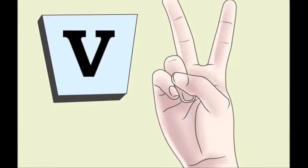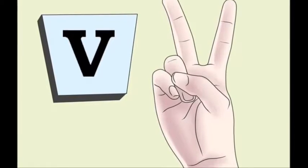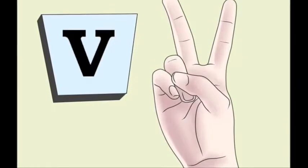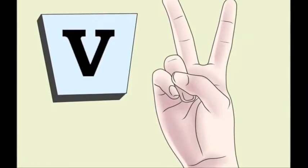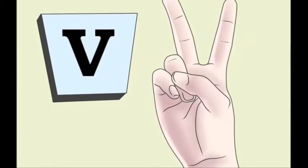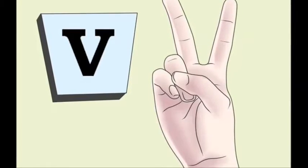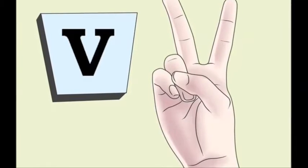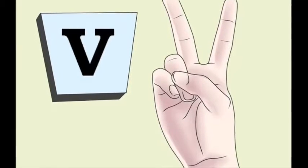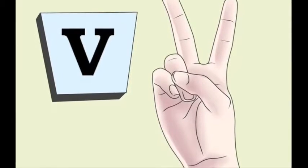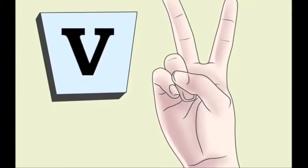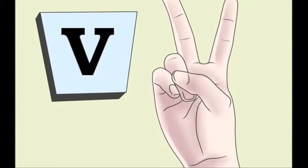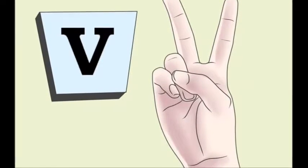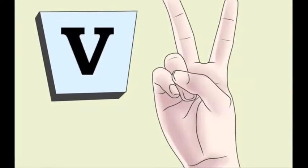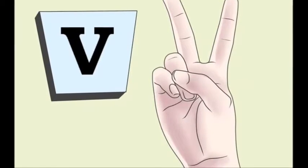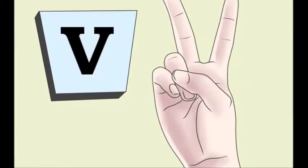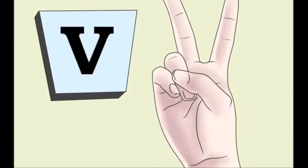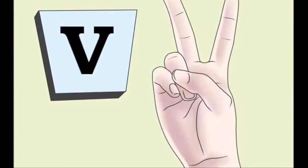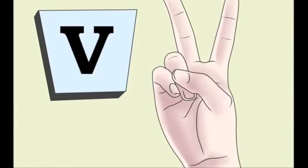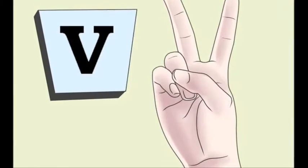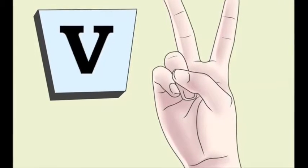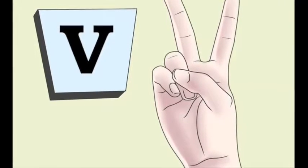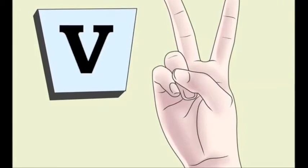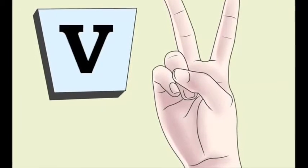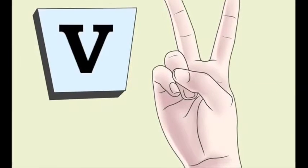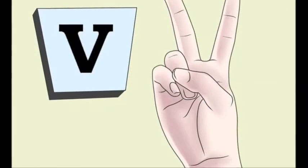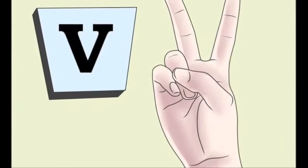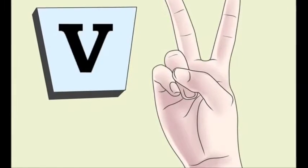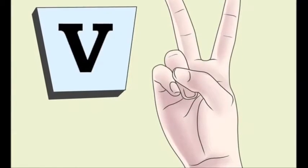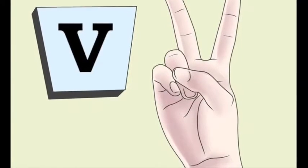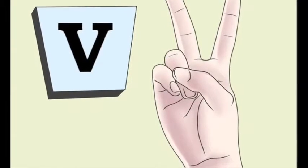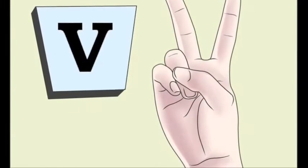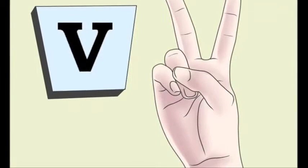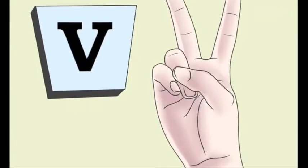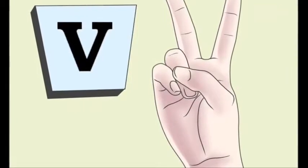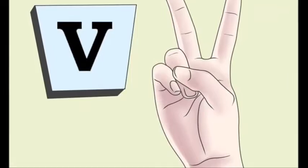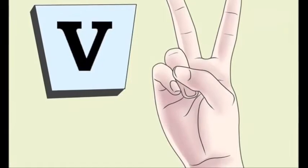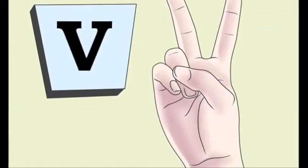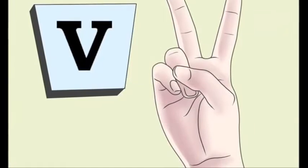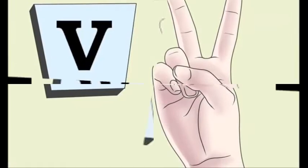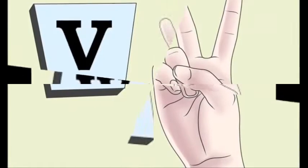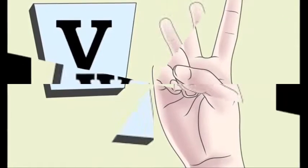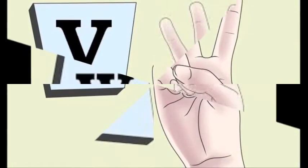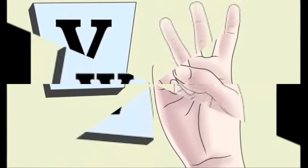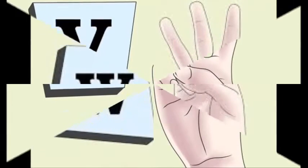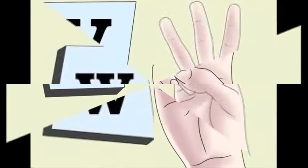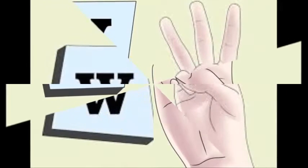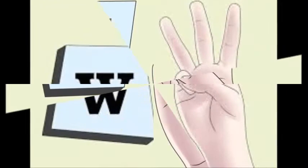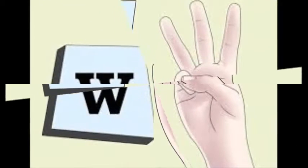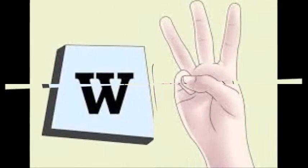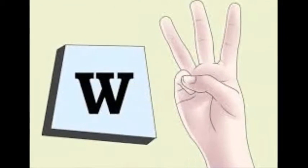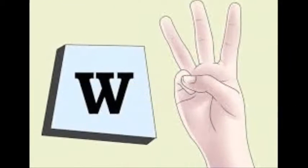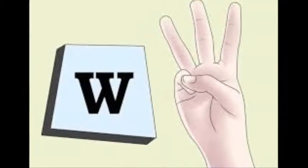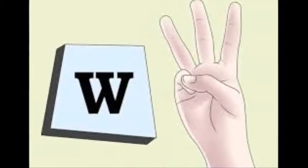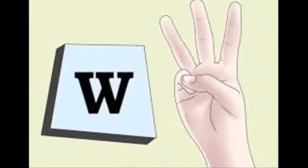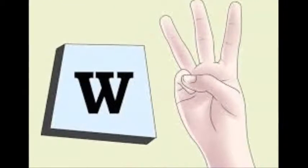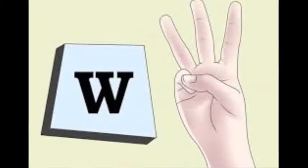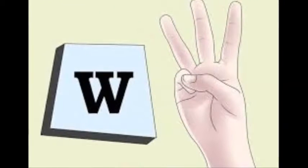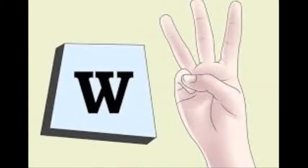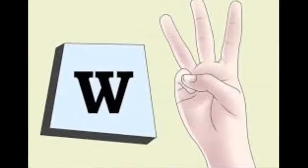Bouncing between every individual letter can make your finger spelling difficult to understand. To prevent it from happening, hold